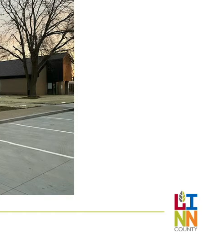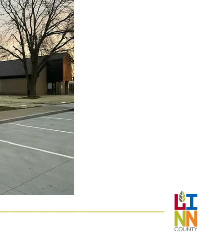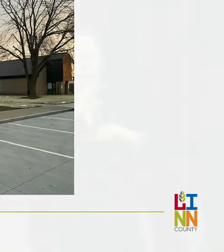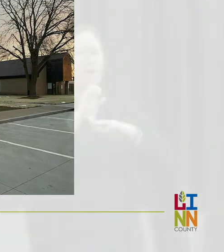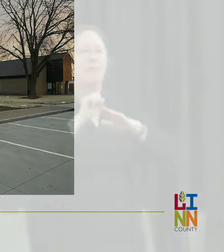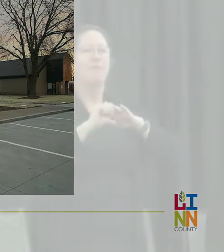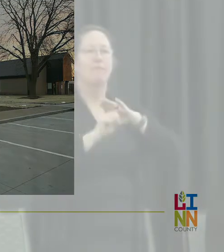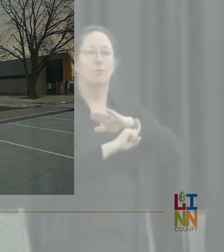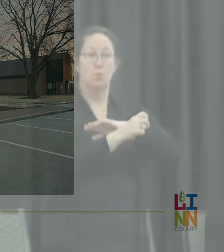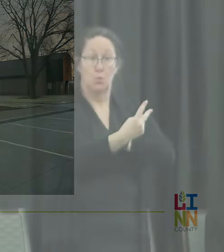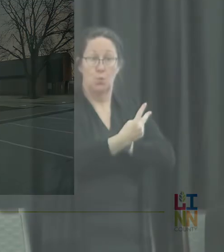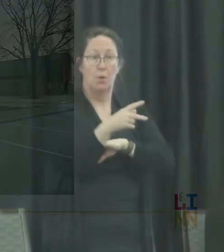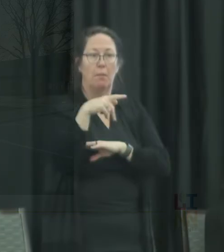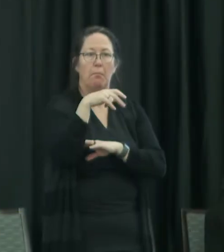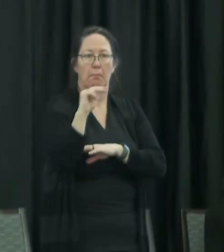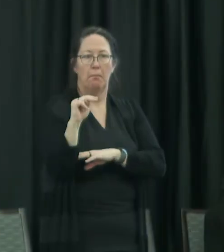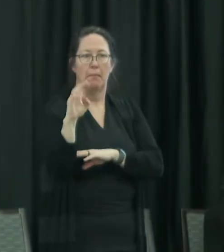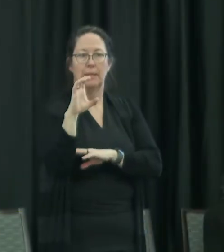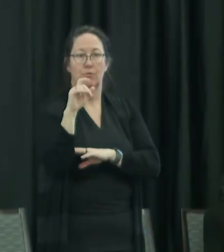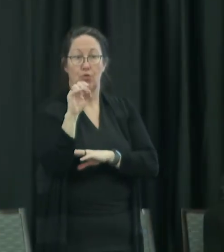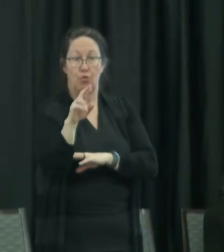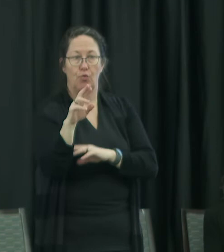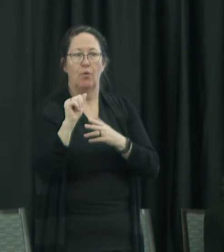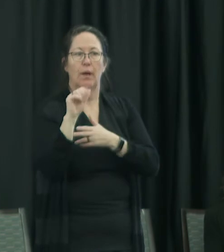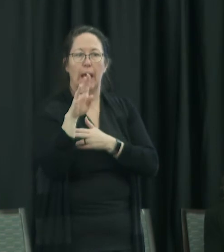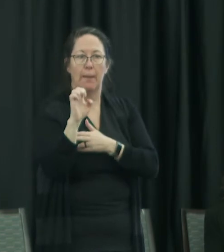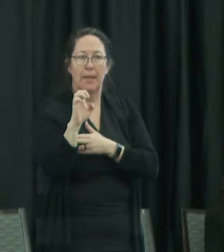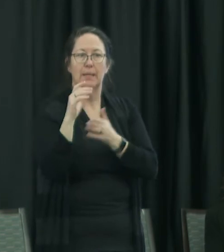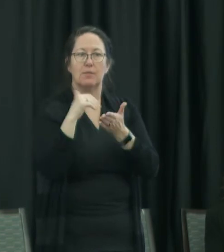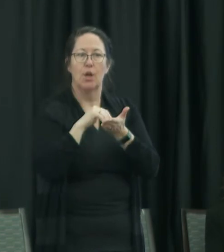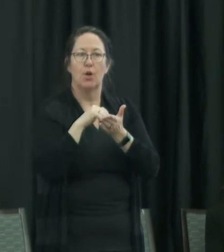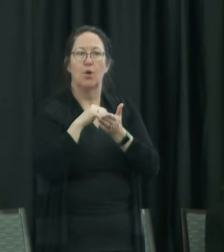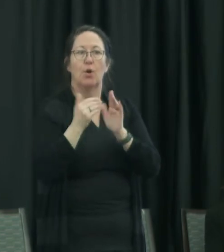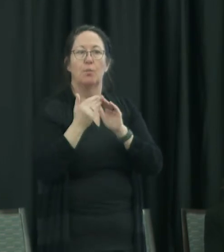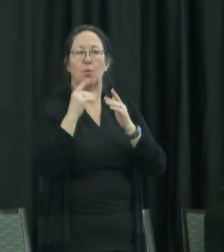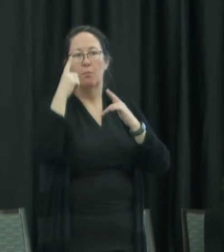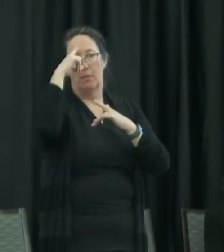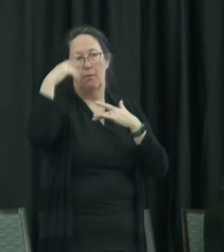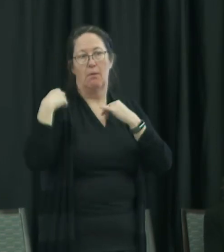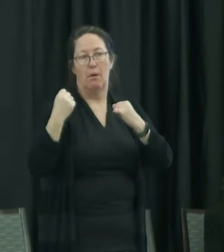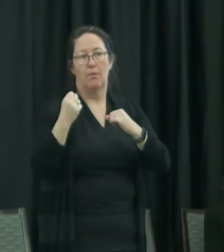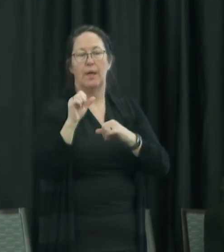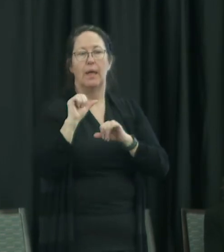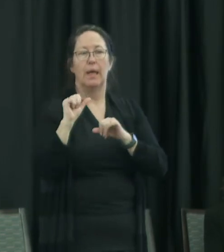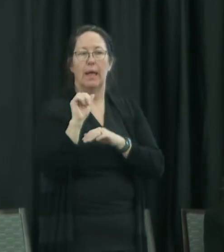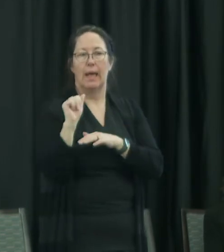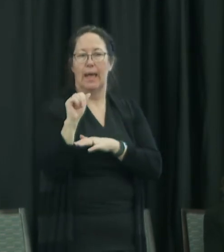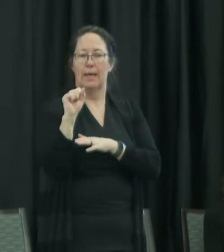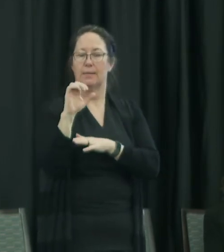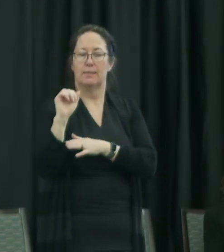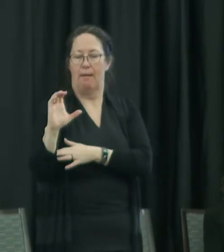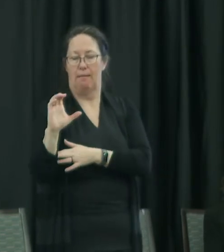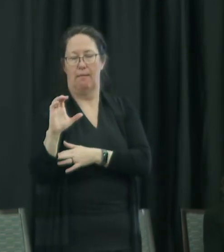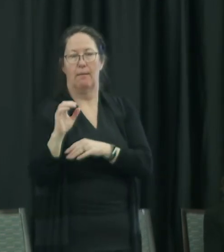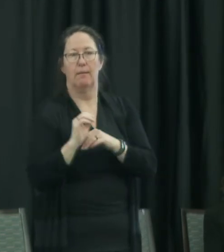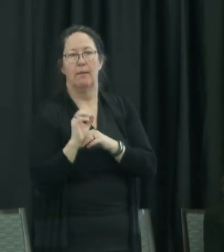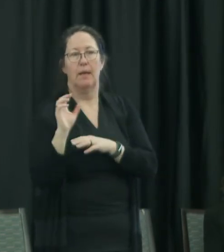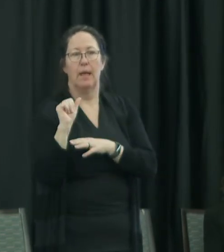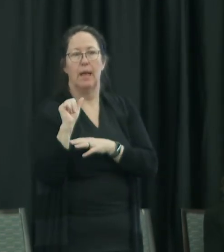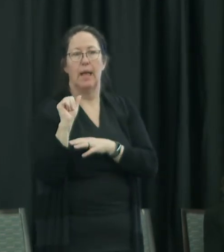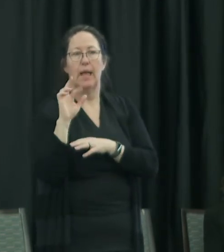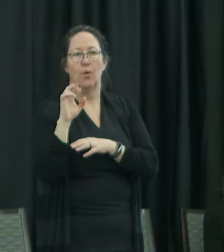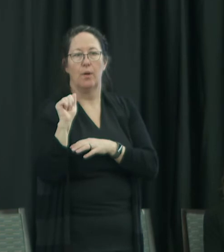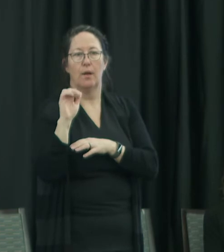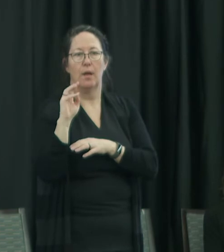Foundation 2, Penn Center, Abbey Center for Community Mental Health, Area Substance Abuse Council, Area